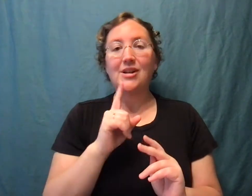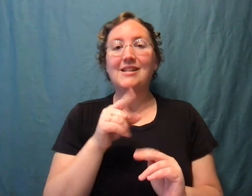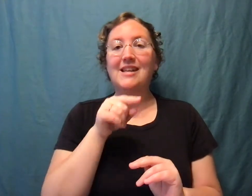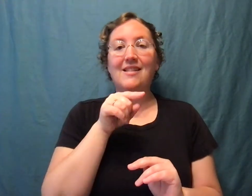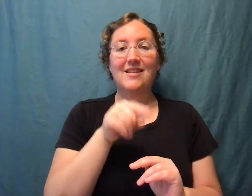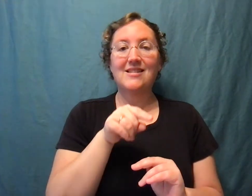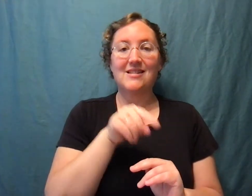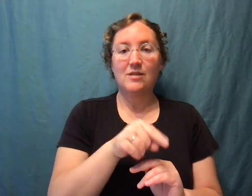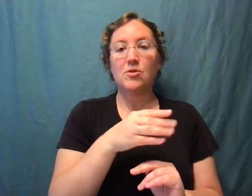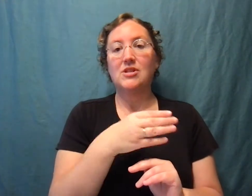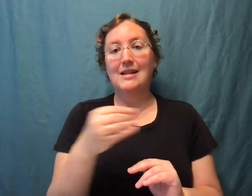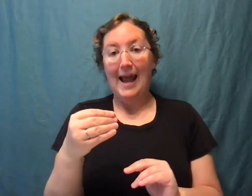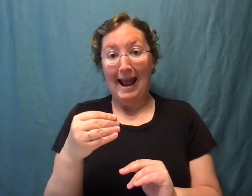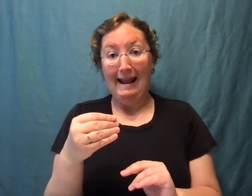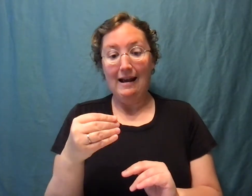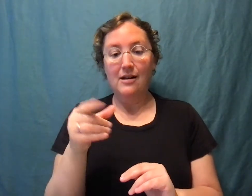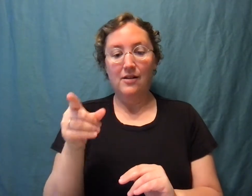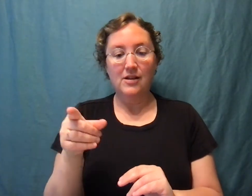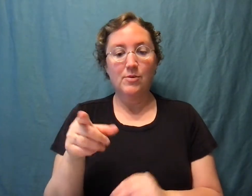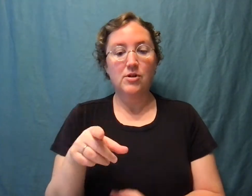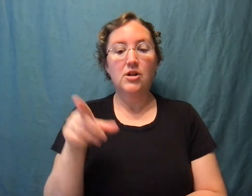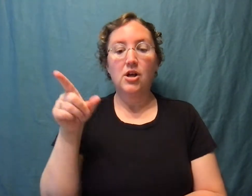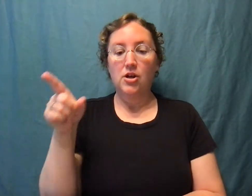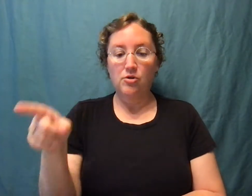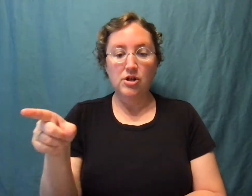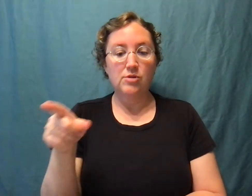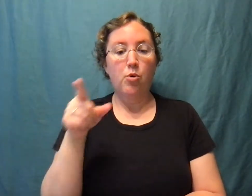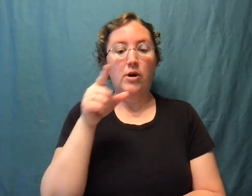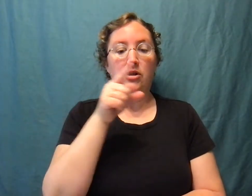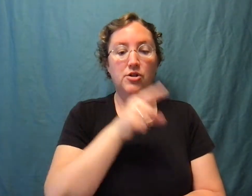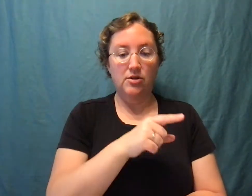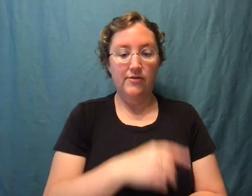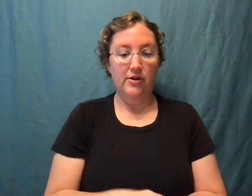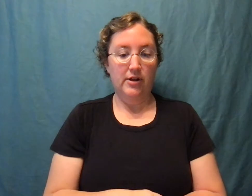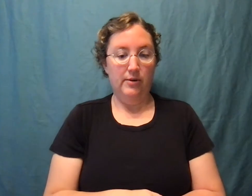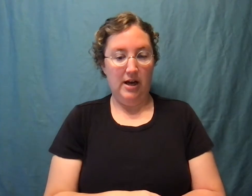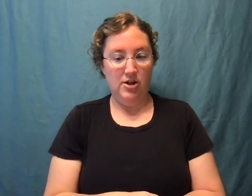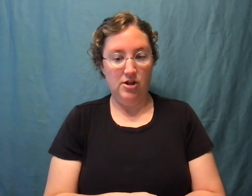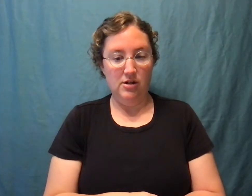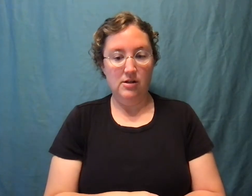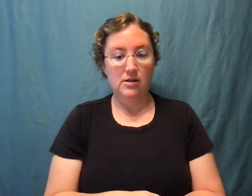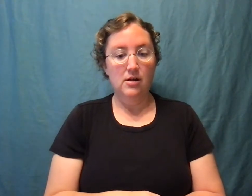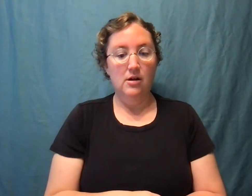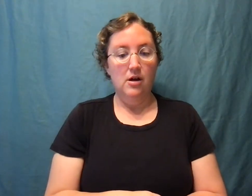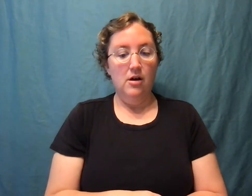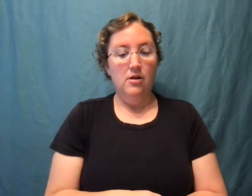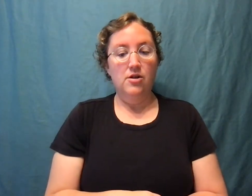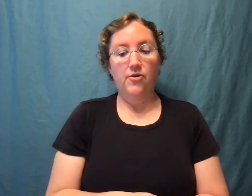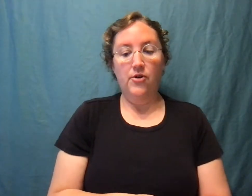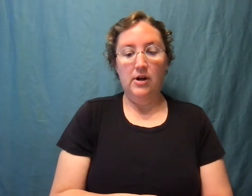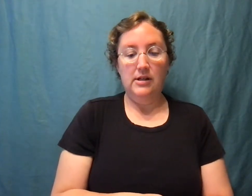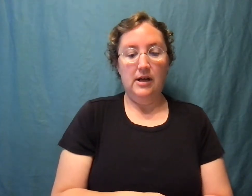say this is this person and this person. You just point to two different locations. So for